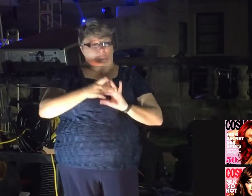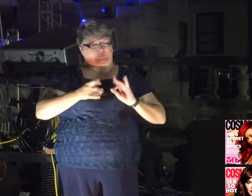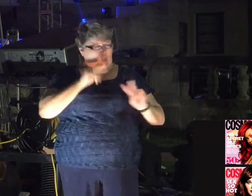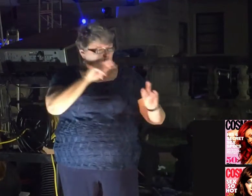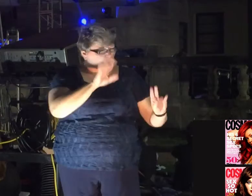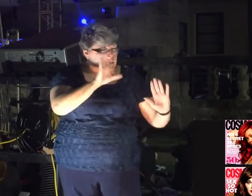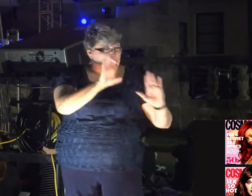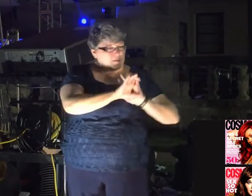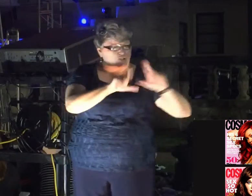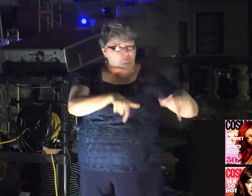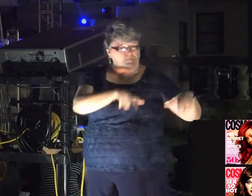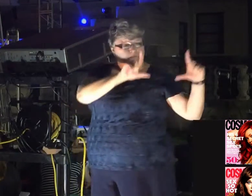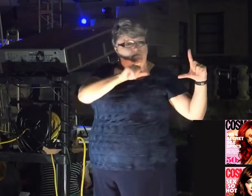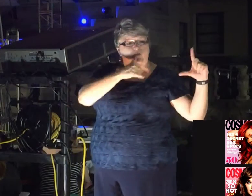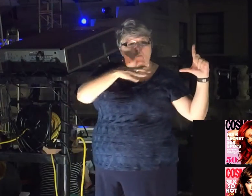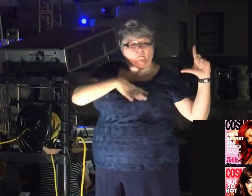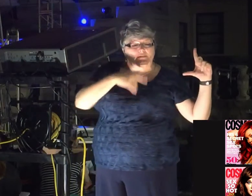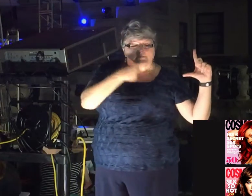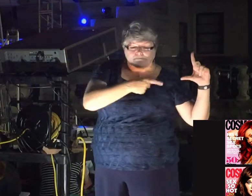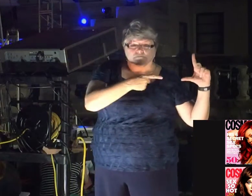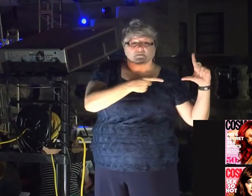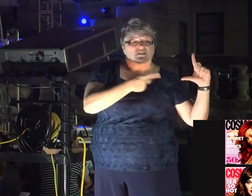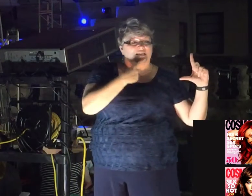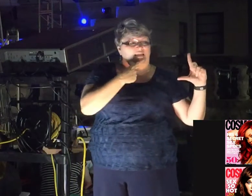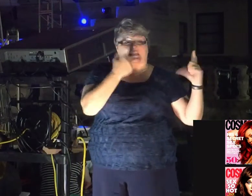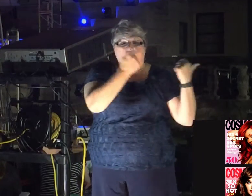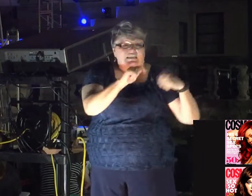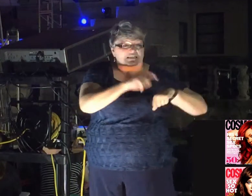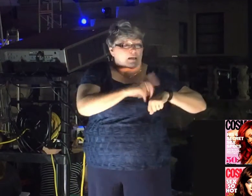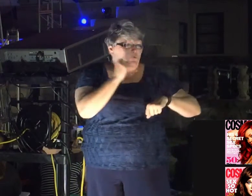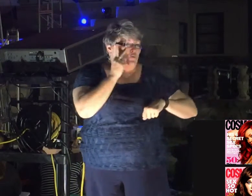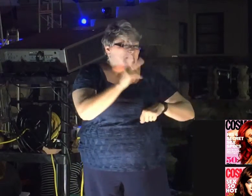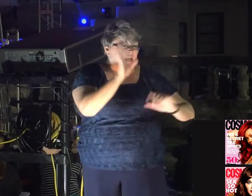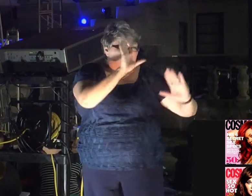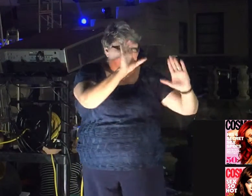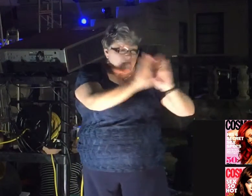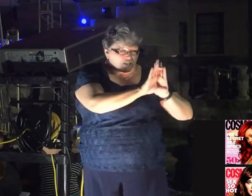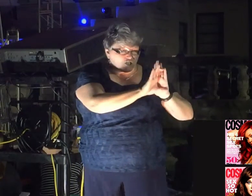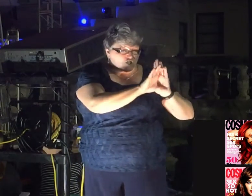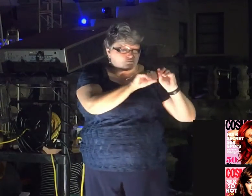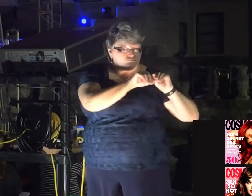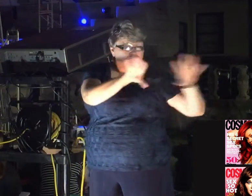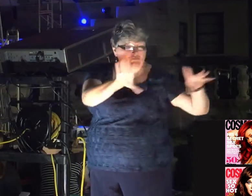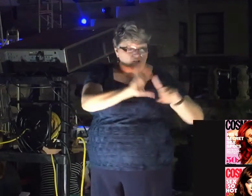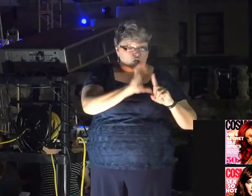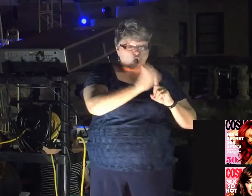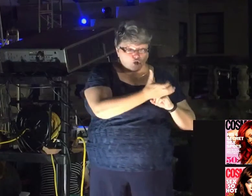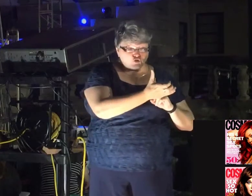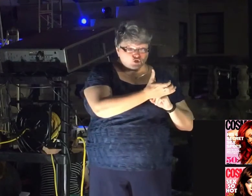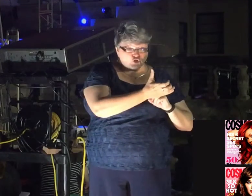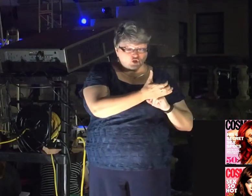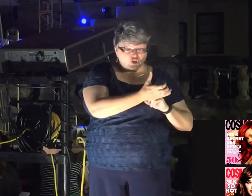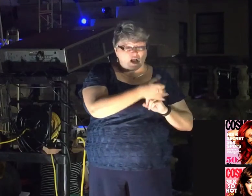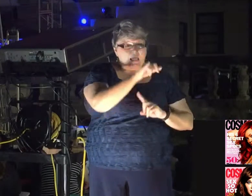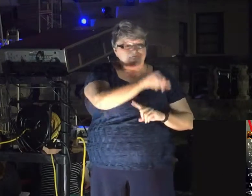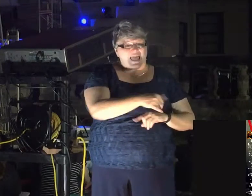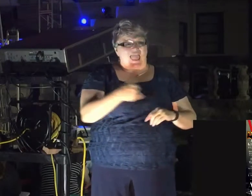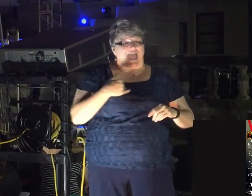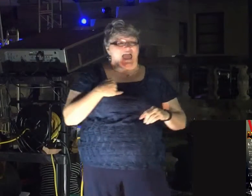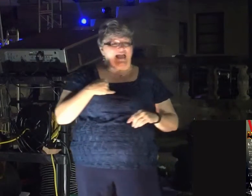she said, look at some of the images, and she put up one of a woman, and she said, anytime you see an image put out in the